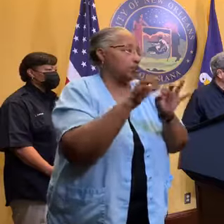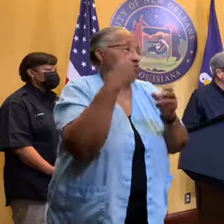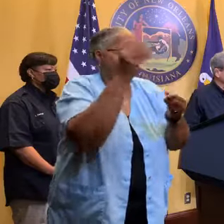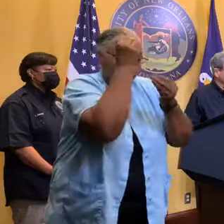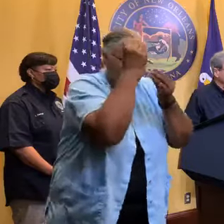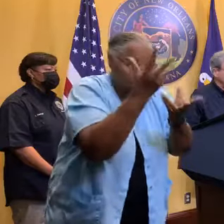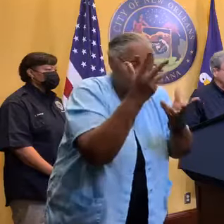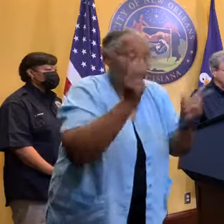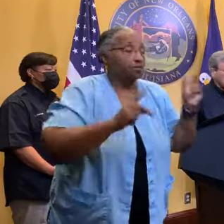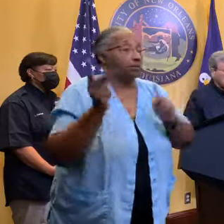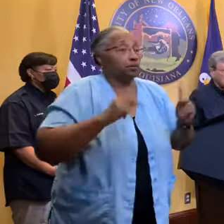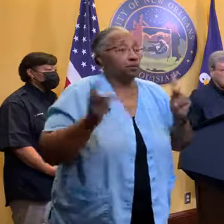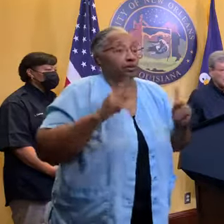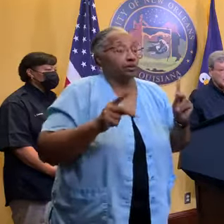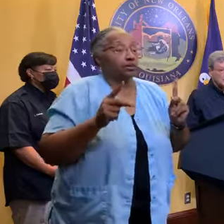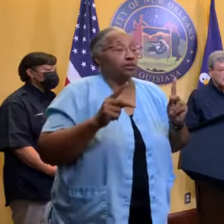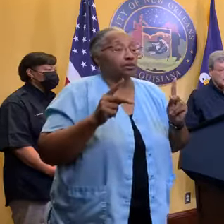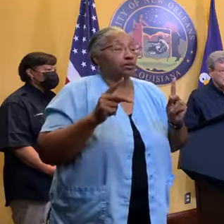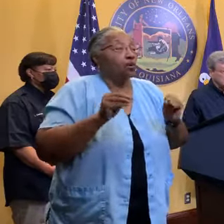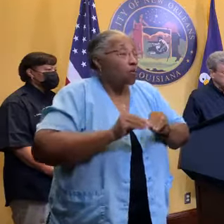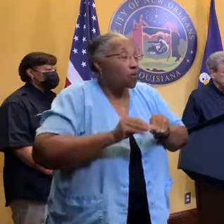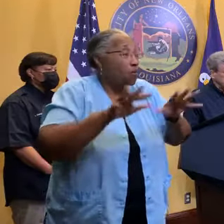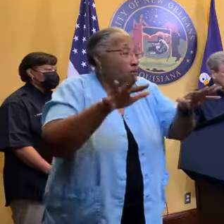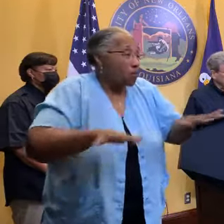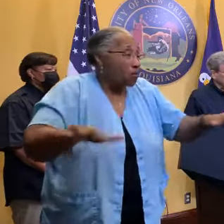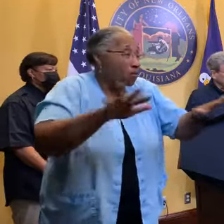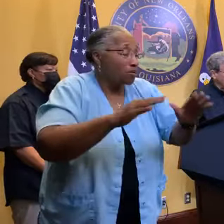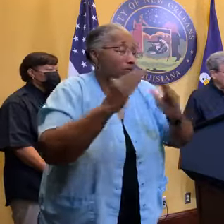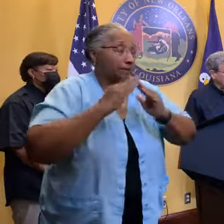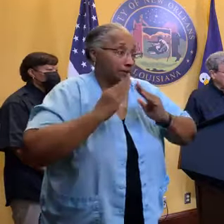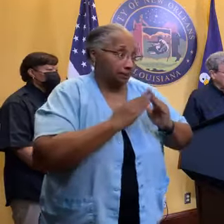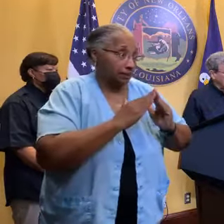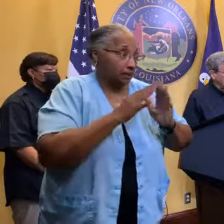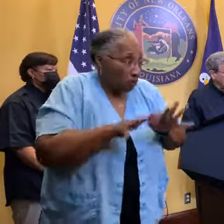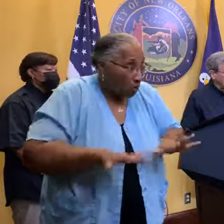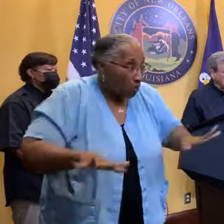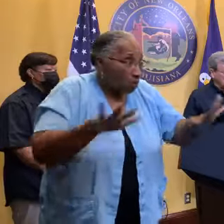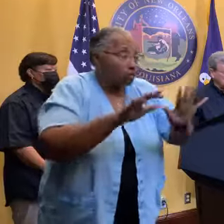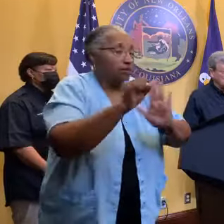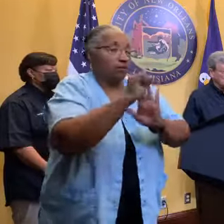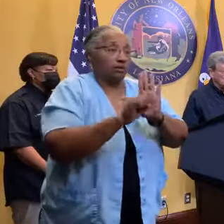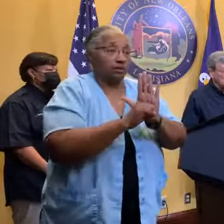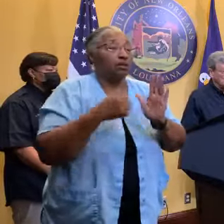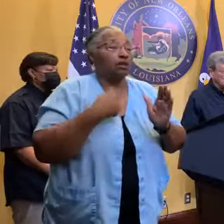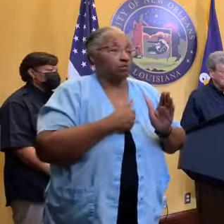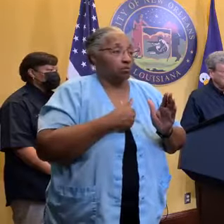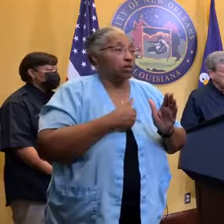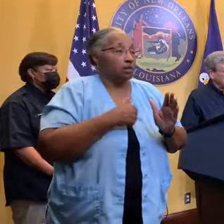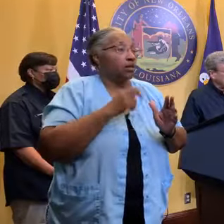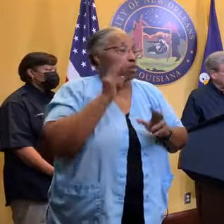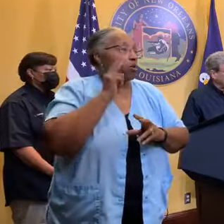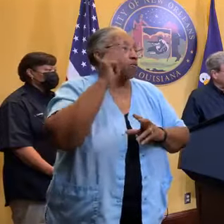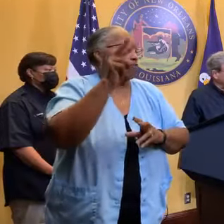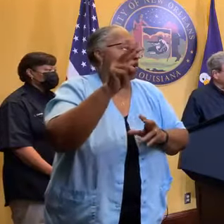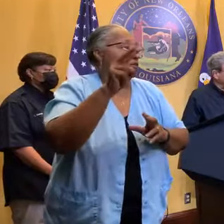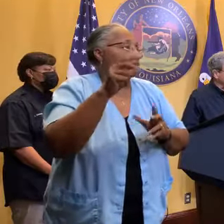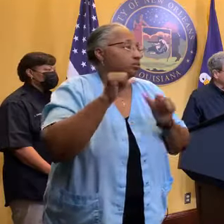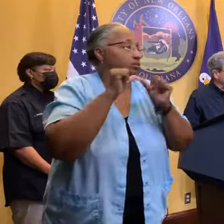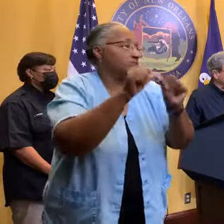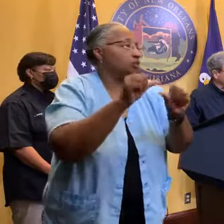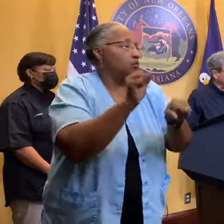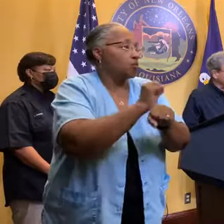to individuals out across the city and state, and we look forward to continue to work with you. We understand